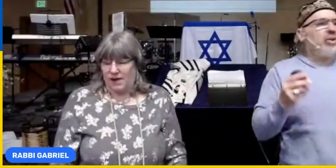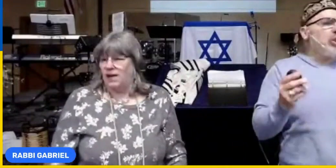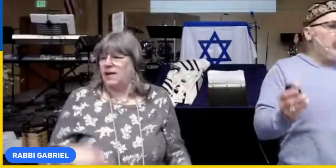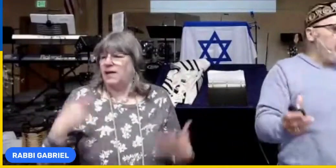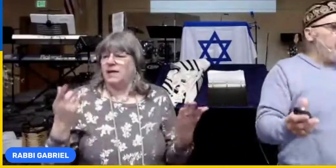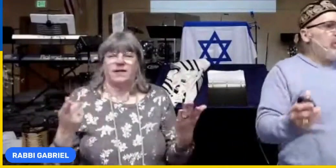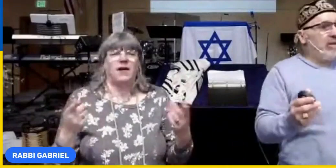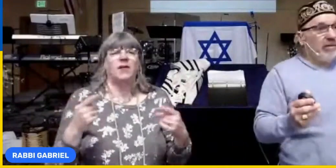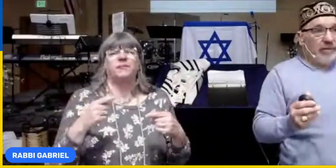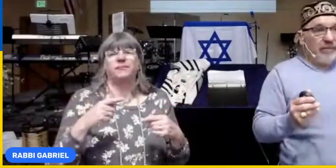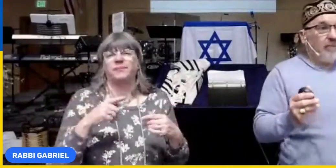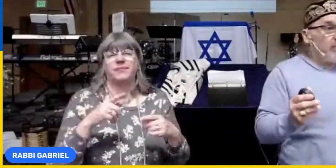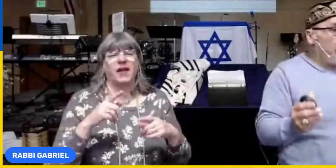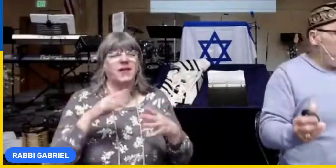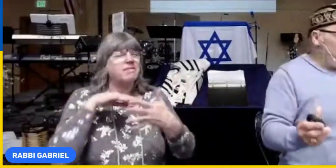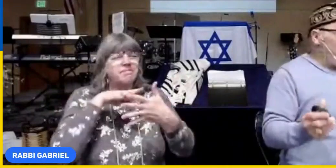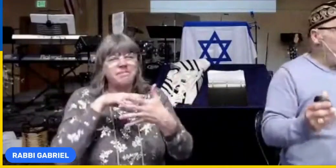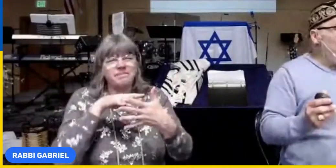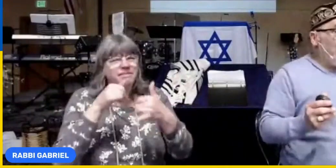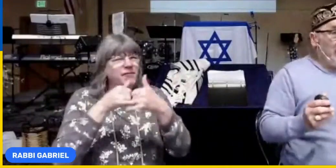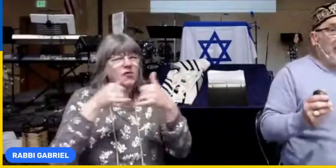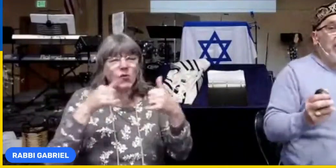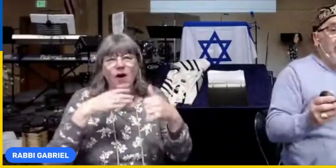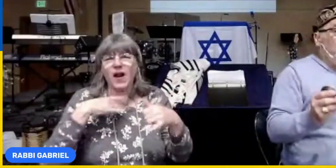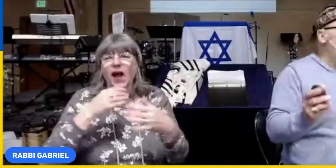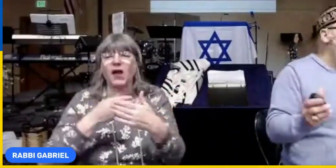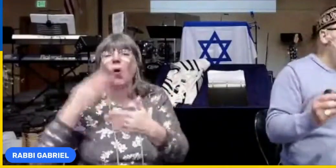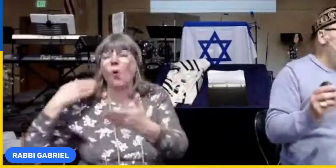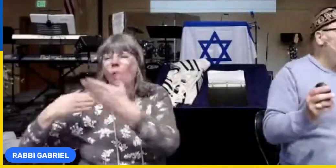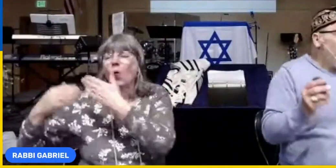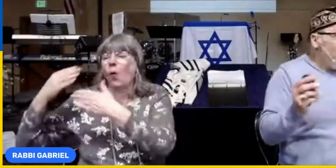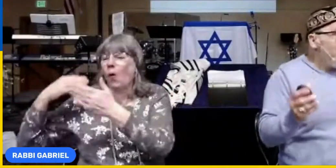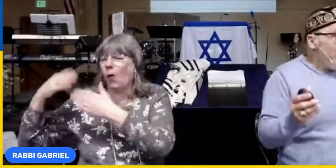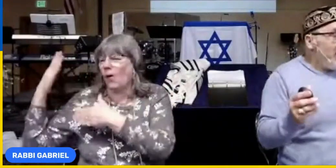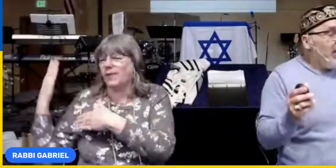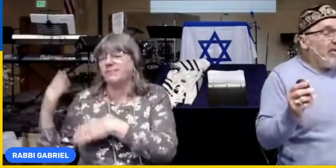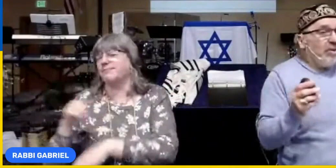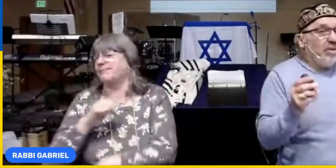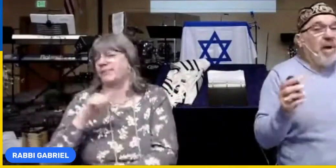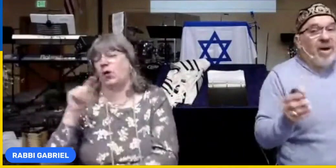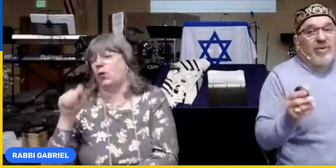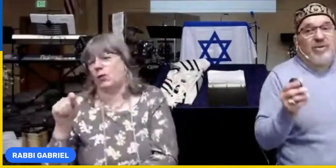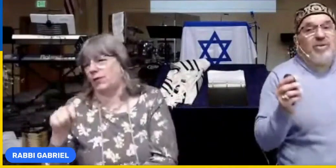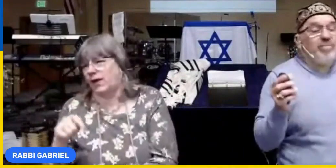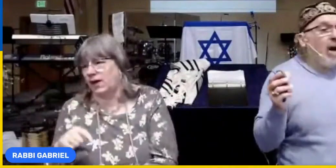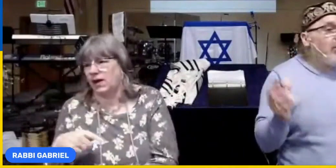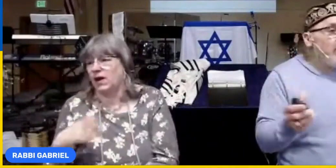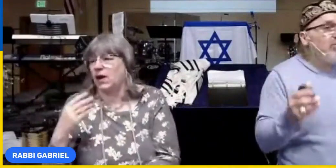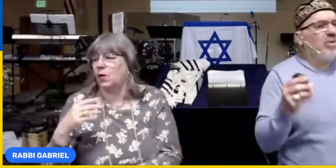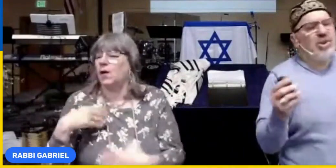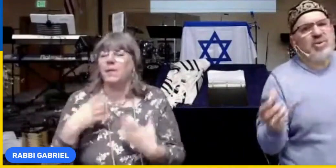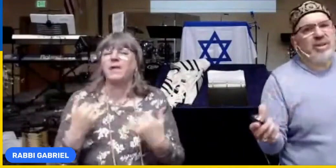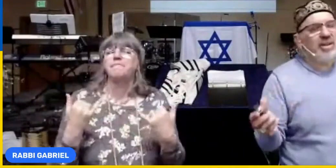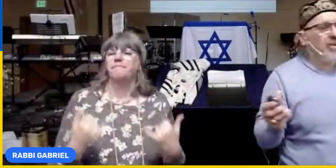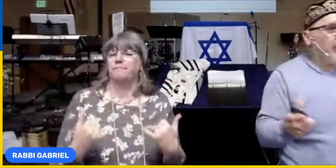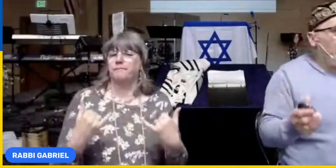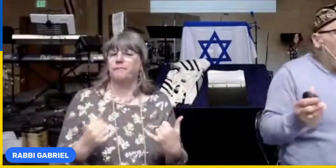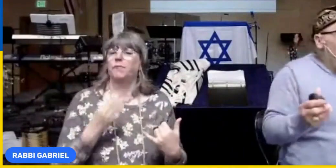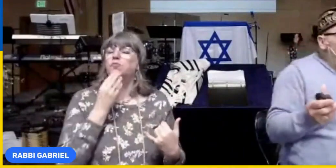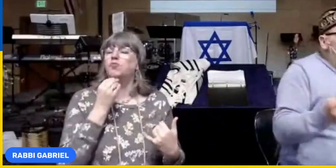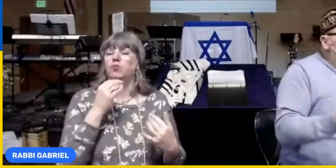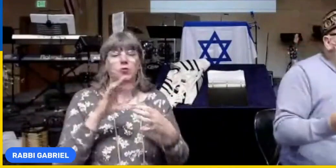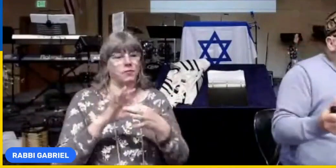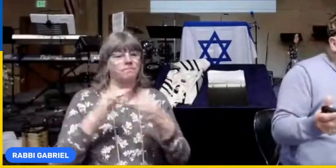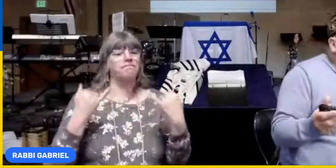We're modern Jews. You know, it had become the seat of, let's say, the modern